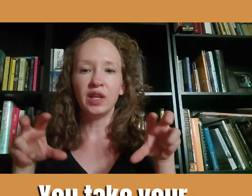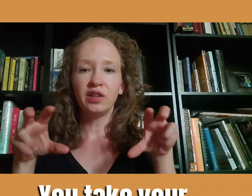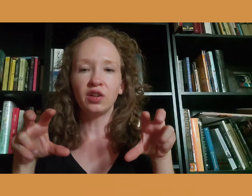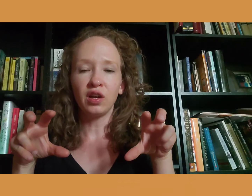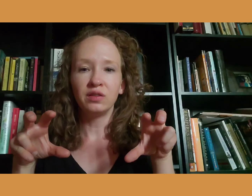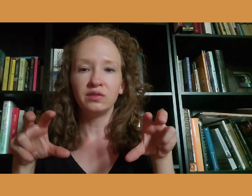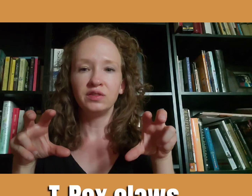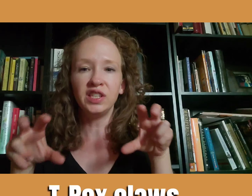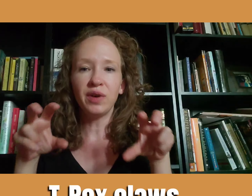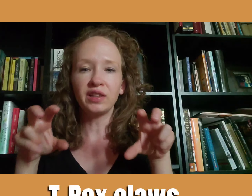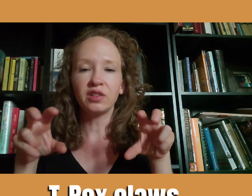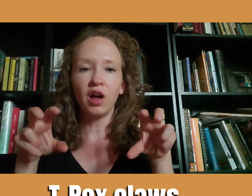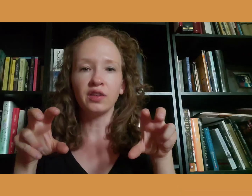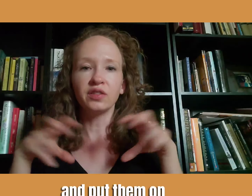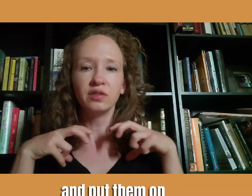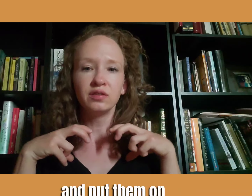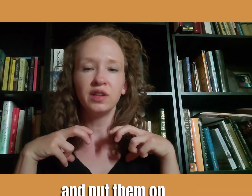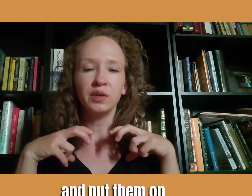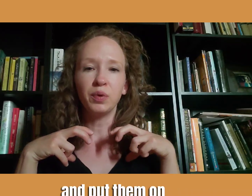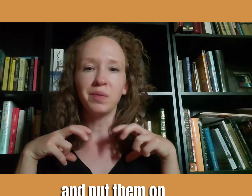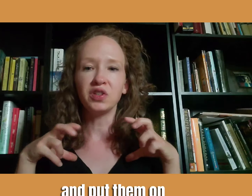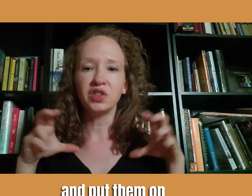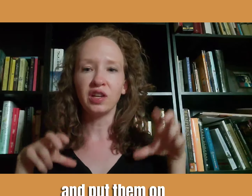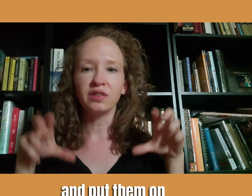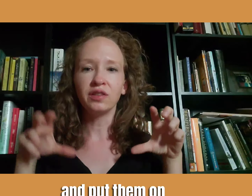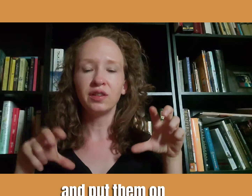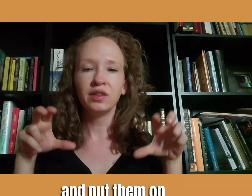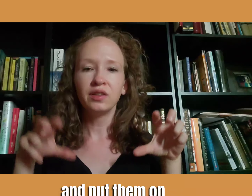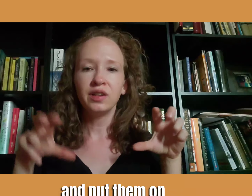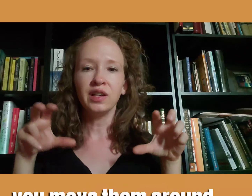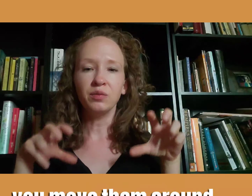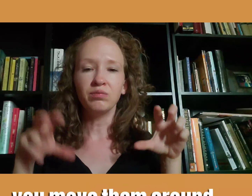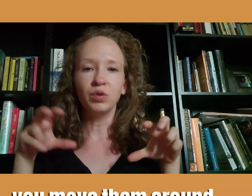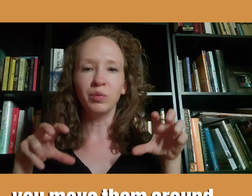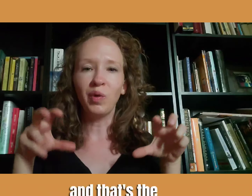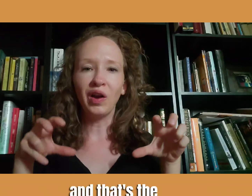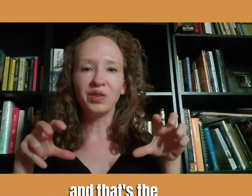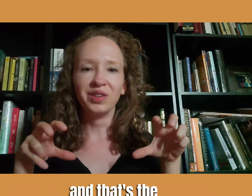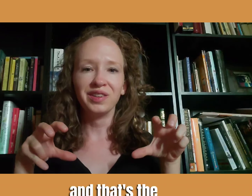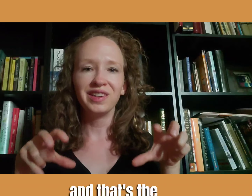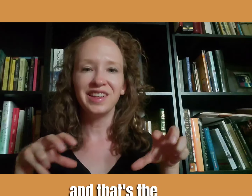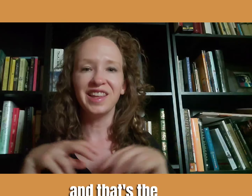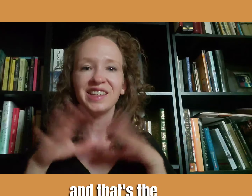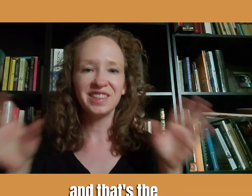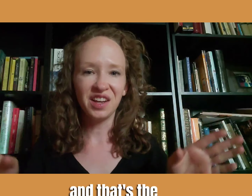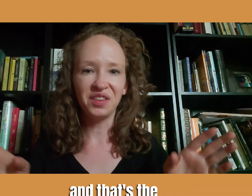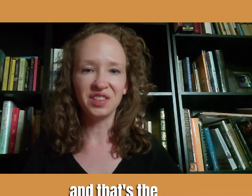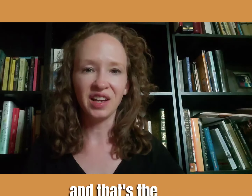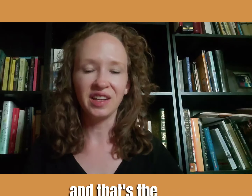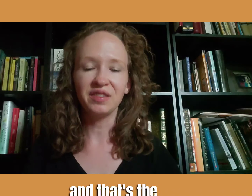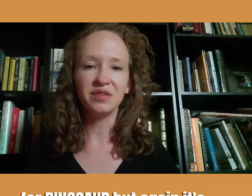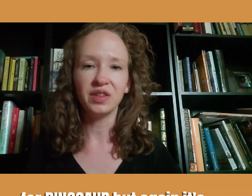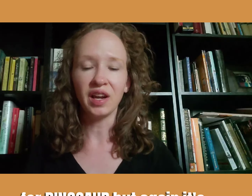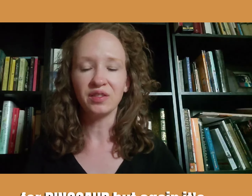take your t-rex claws you put them at your chest and you move them around and that's the other sign that I've seen for dinosaur